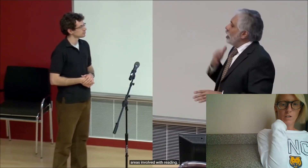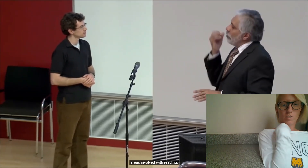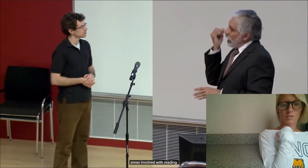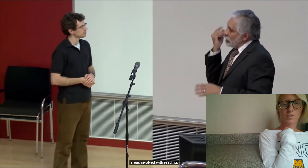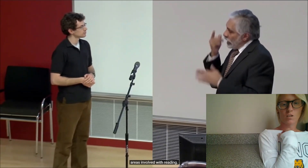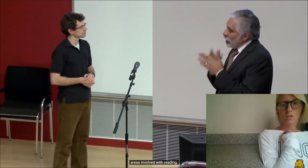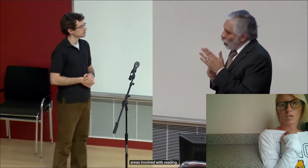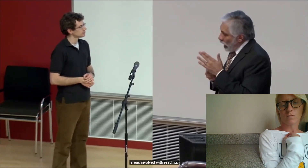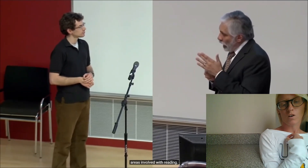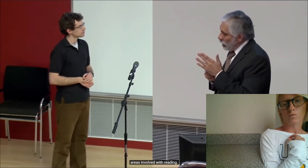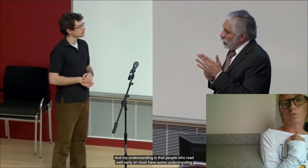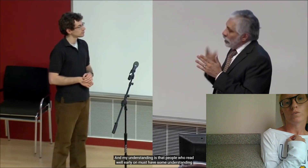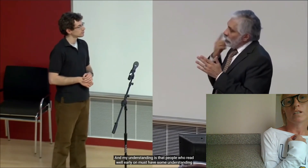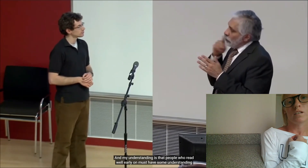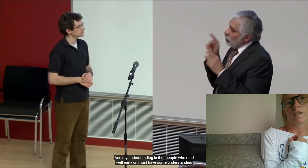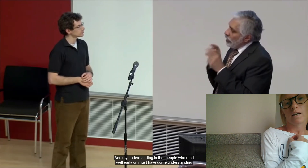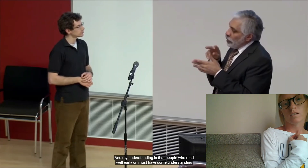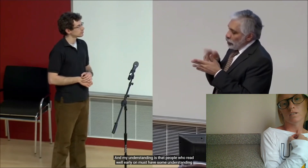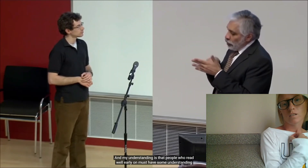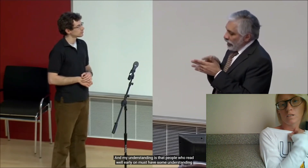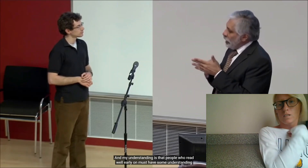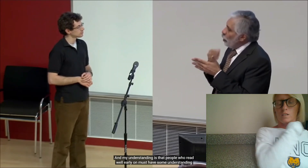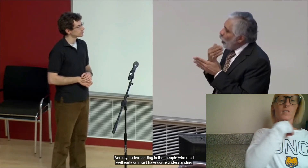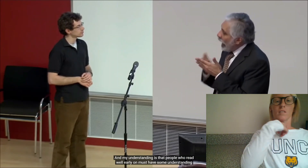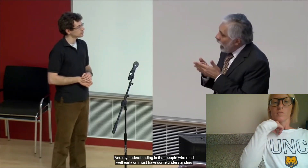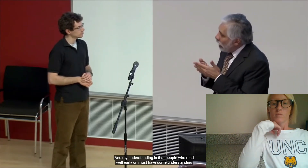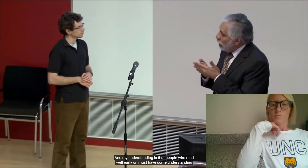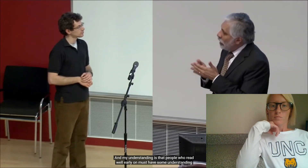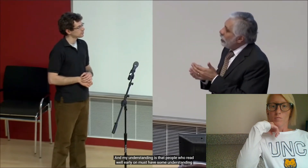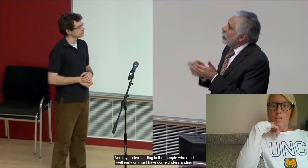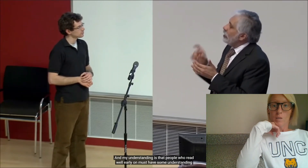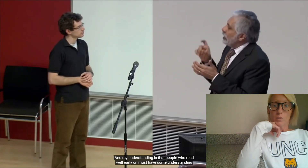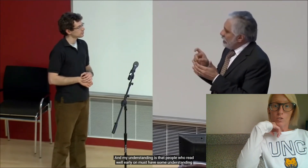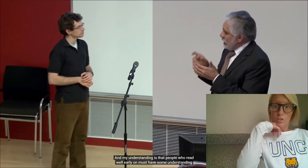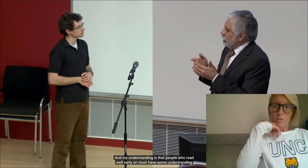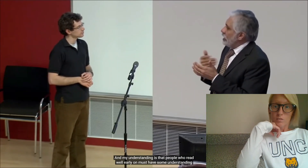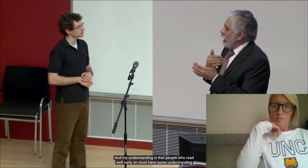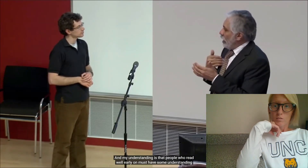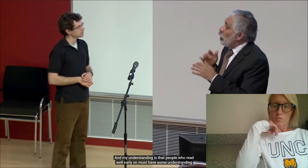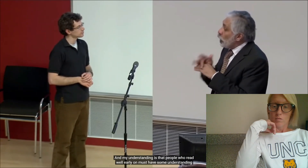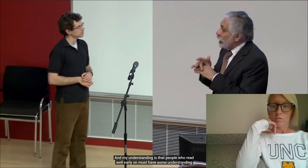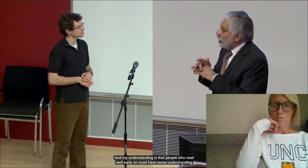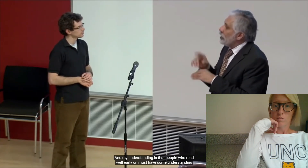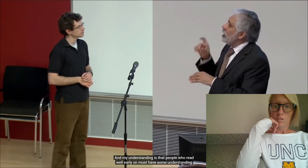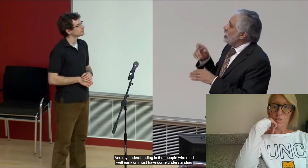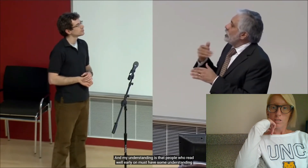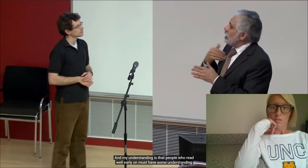areas different involved areas with reading. involved And with my reading that understanding is that people who read Feel well good,